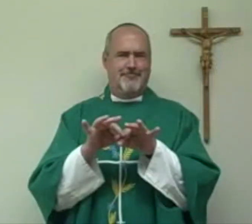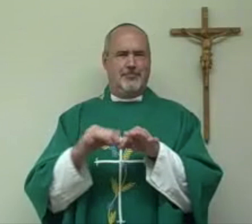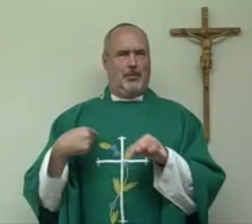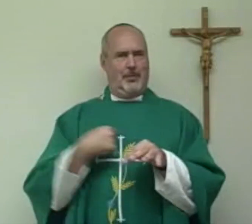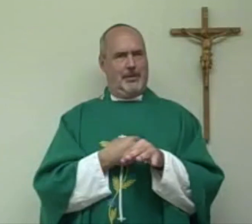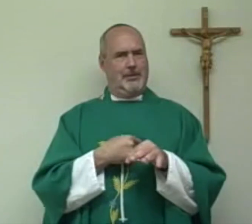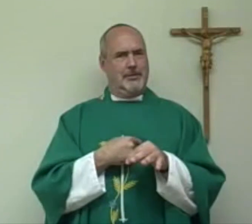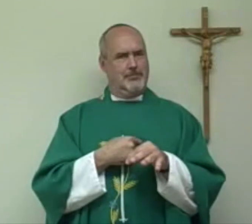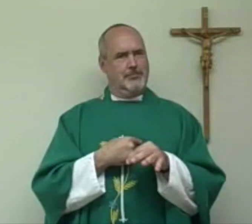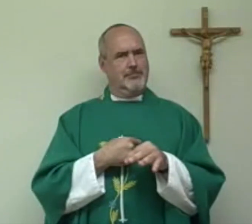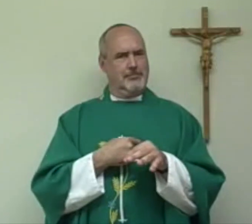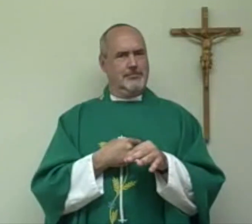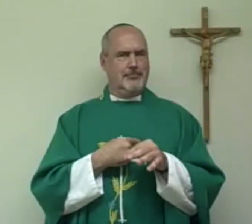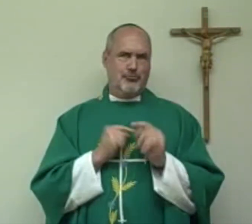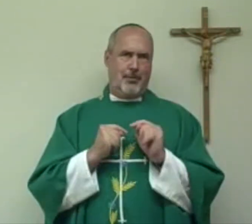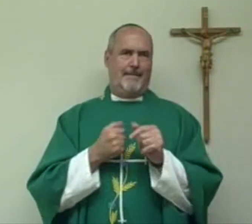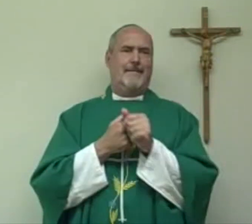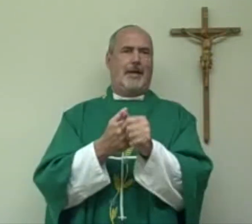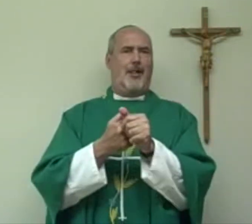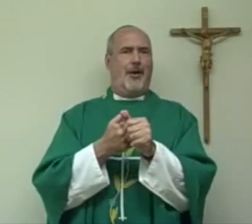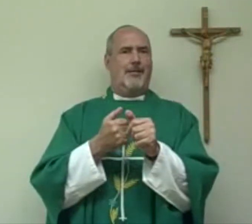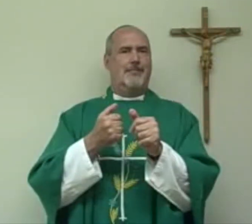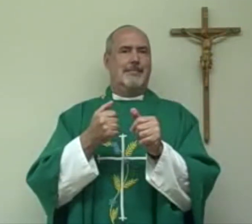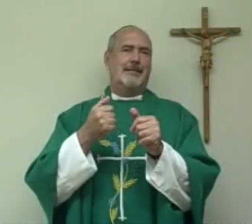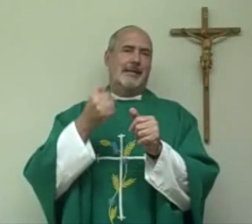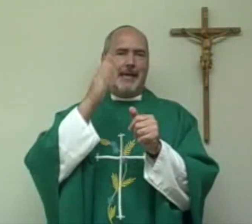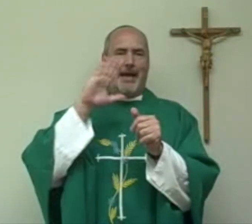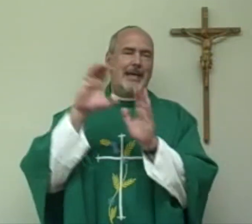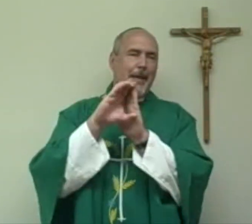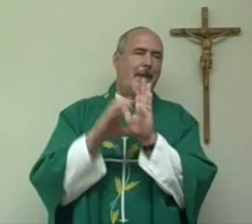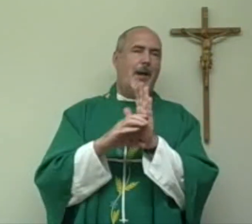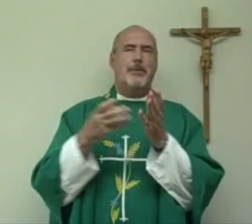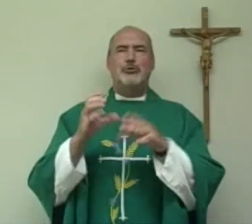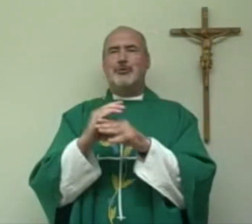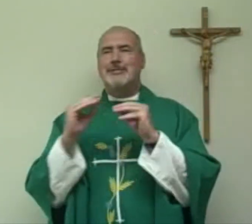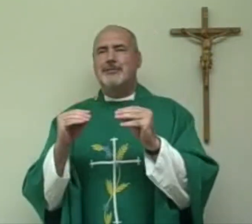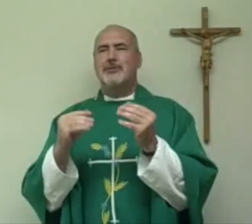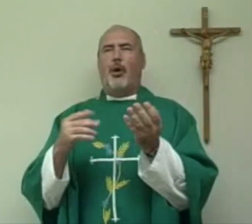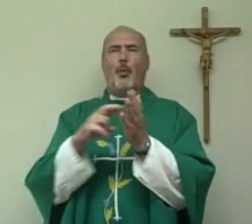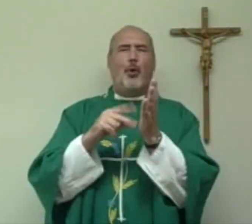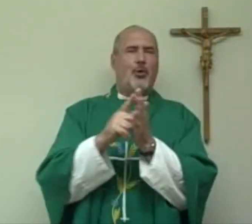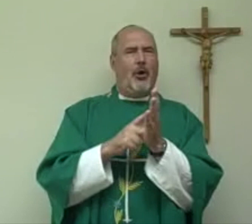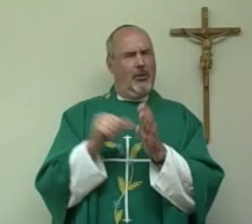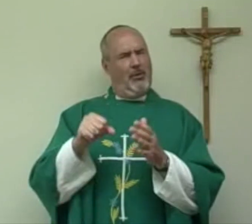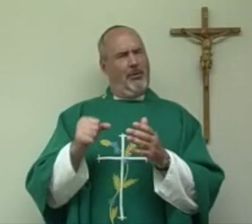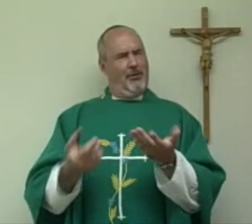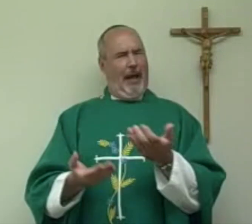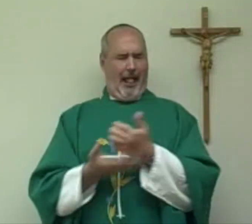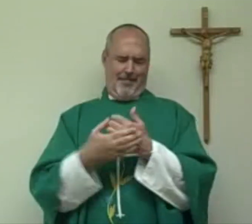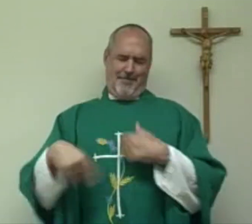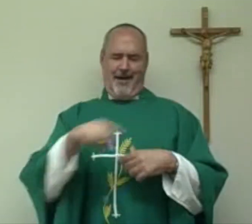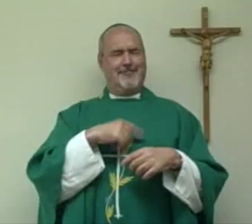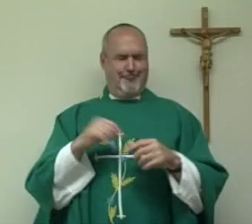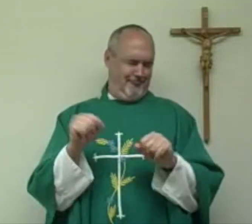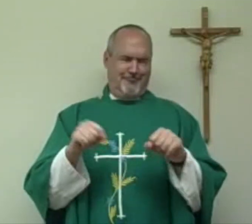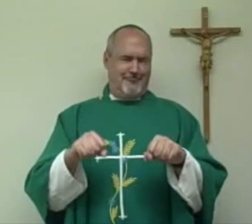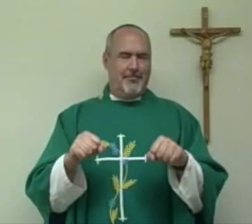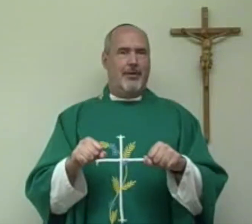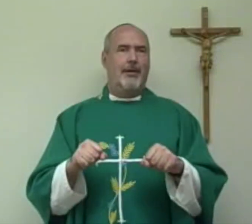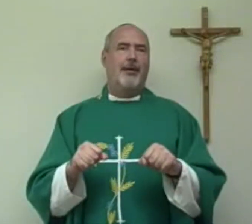And yes, while it's important that we try to follow all of God's commandments and the church's teachings and the laws, because